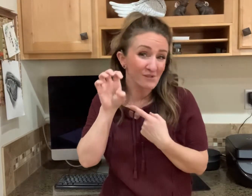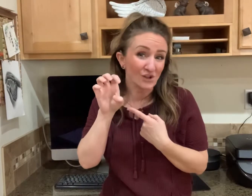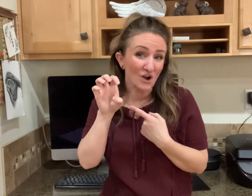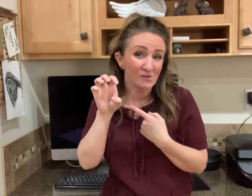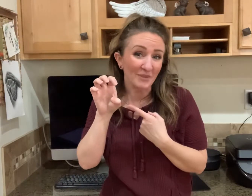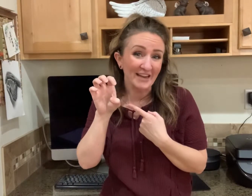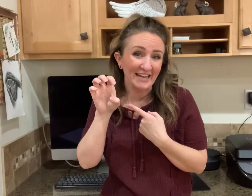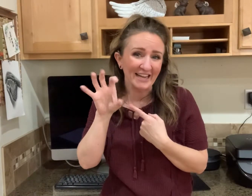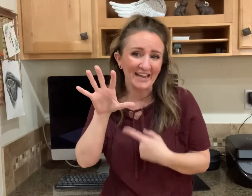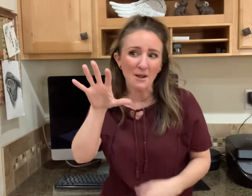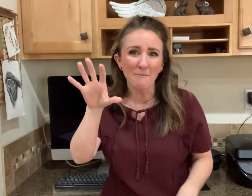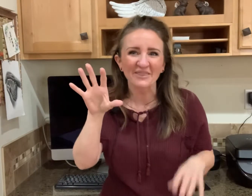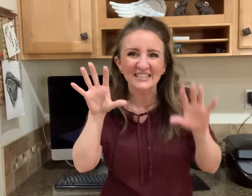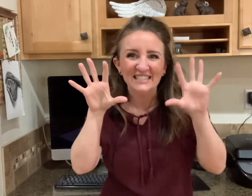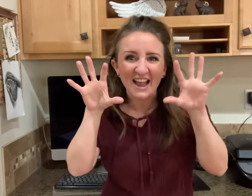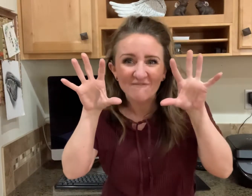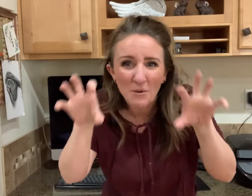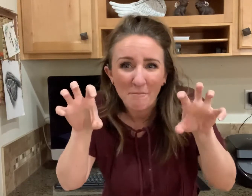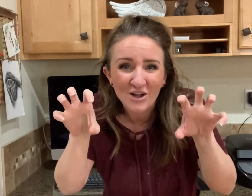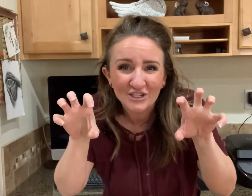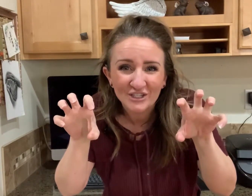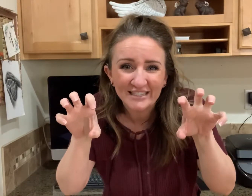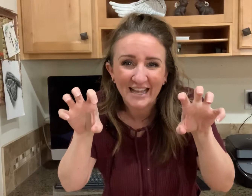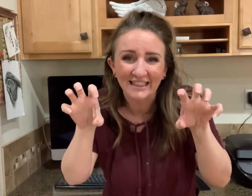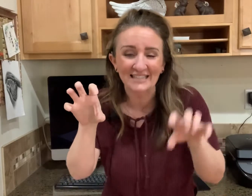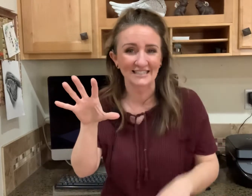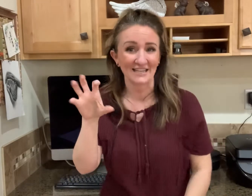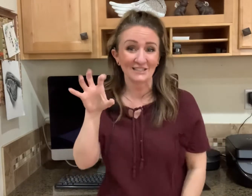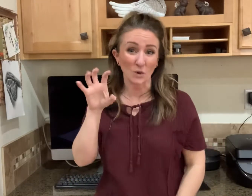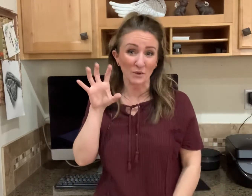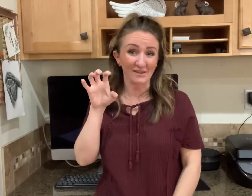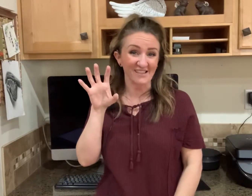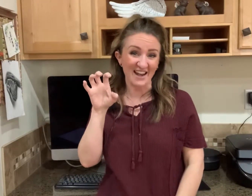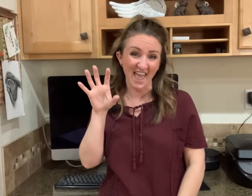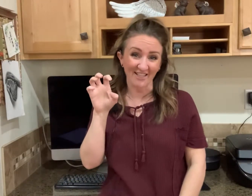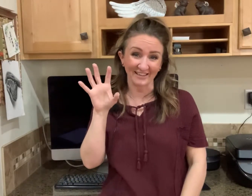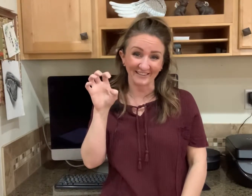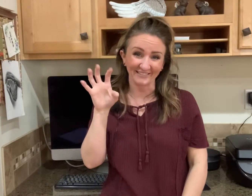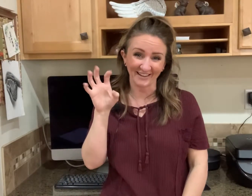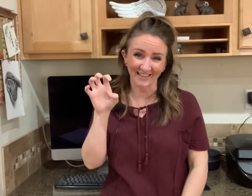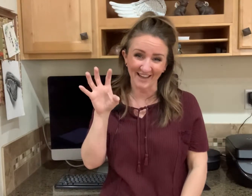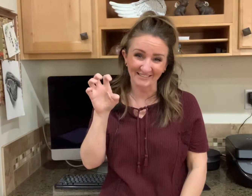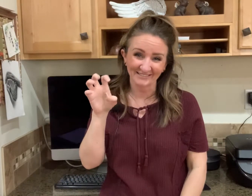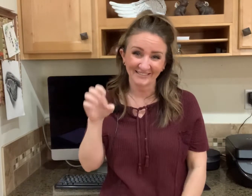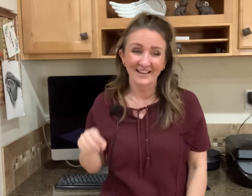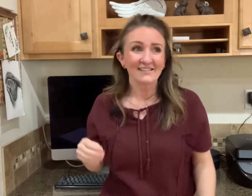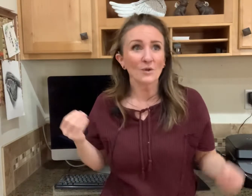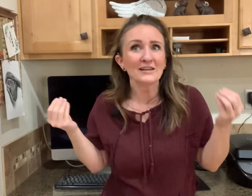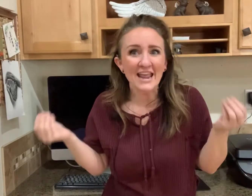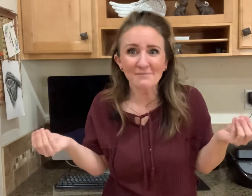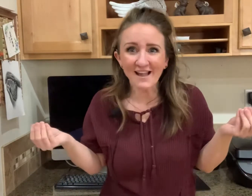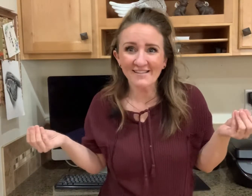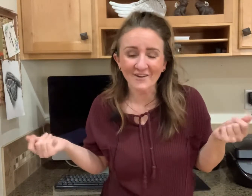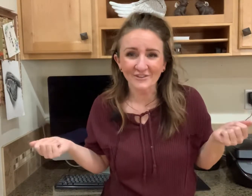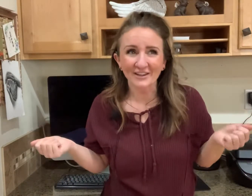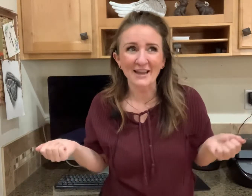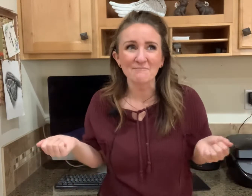starts with an E, but the sign for monster is like this. So we would sign Ellie like that. So name signs can